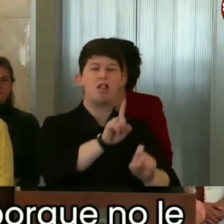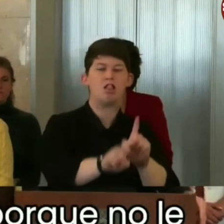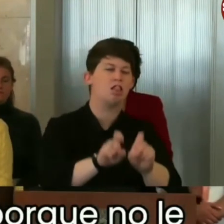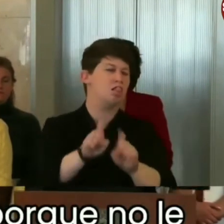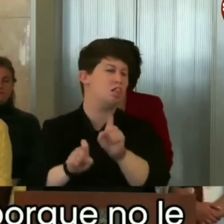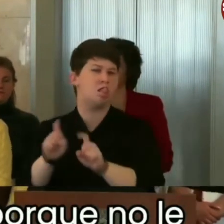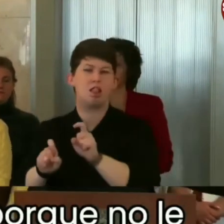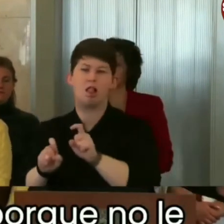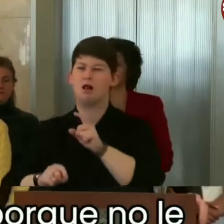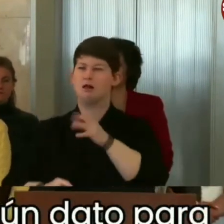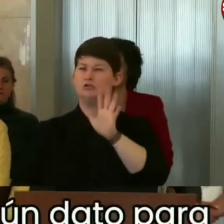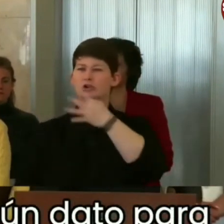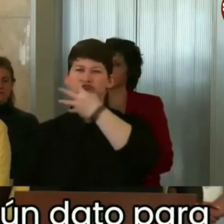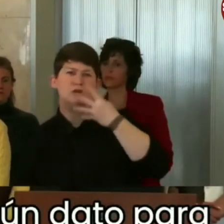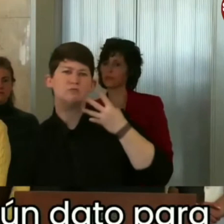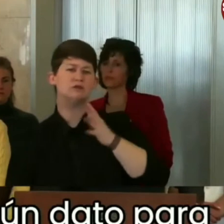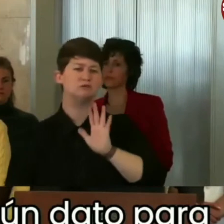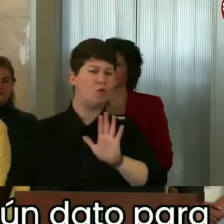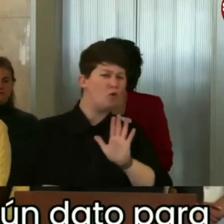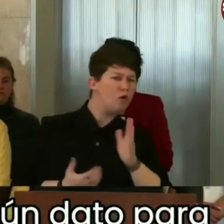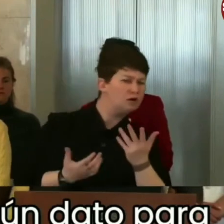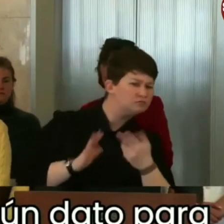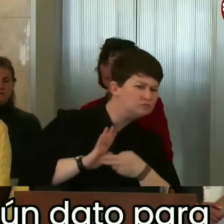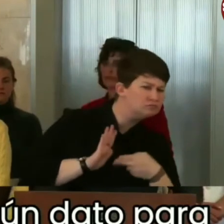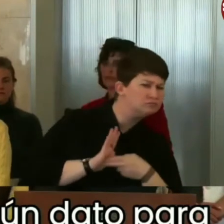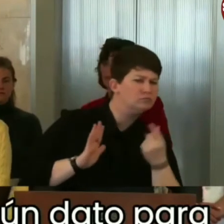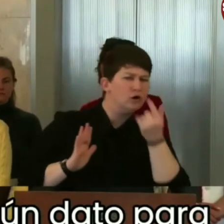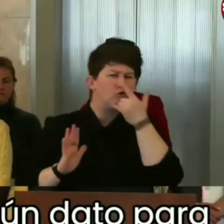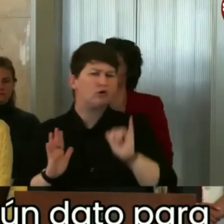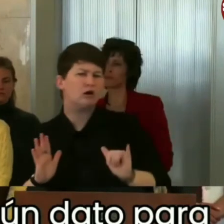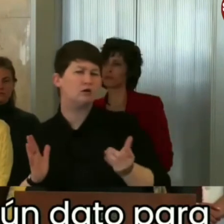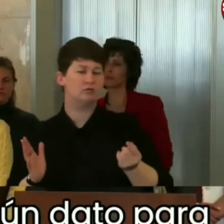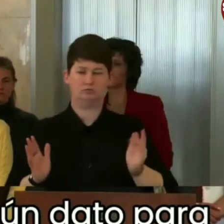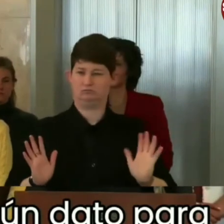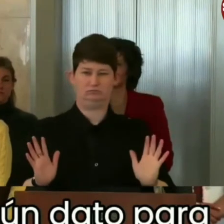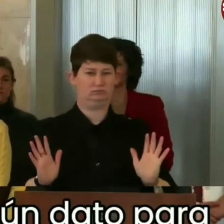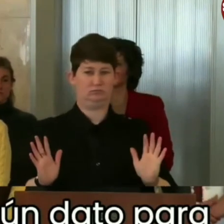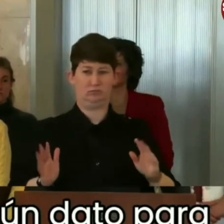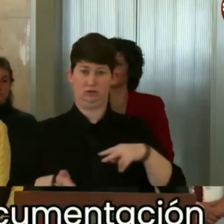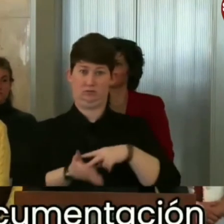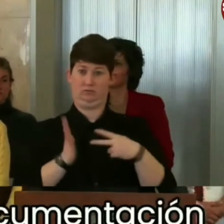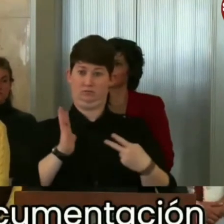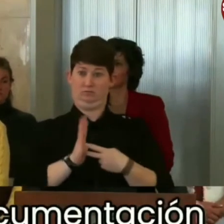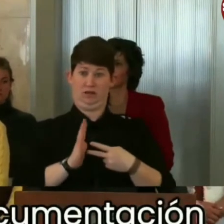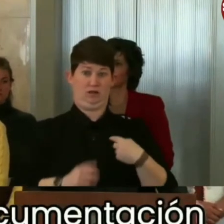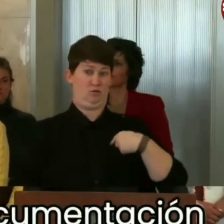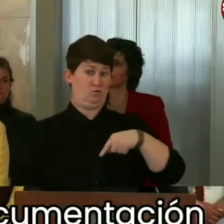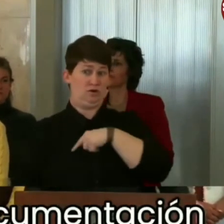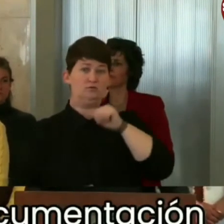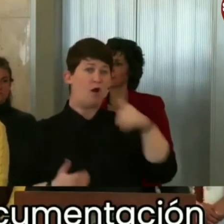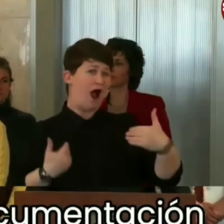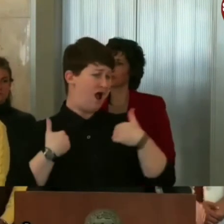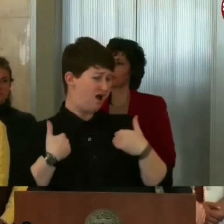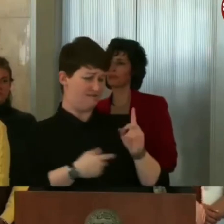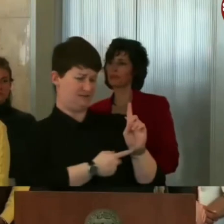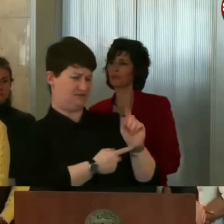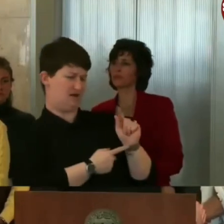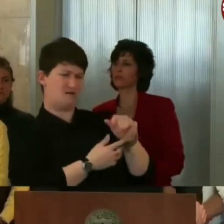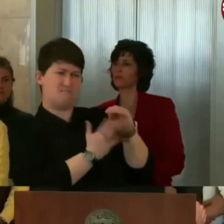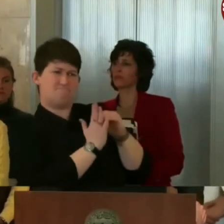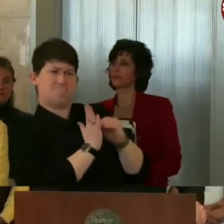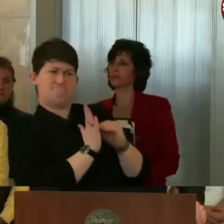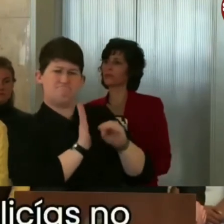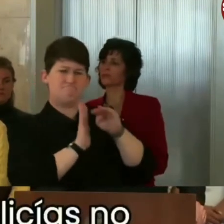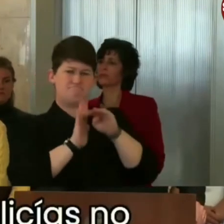immigration status, and because we haven't asked the question, we don't have any data to show documentation status in our